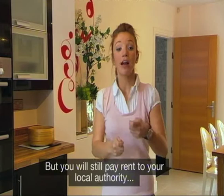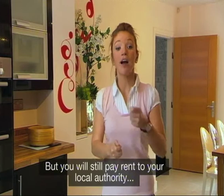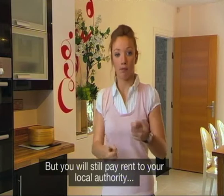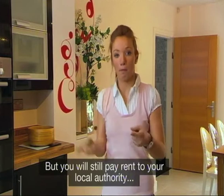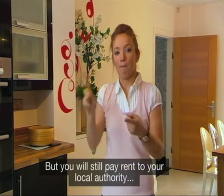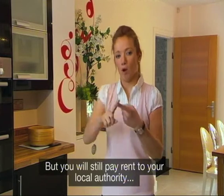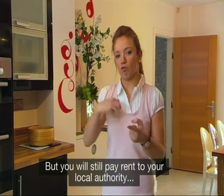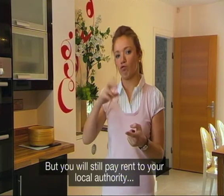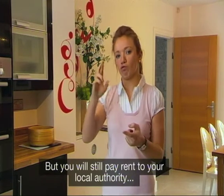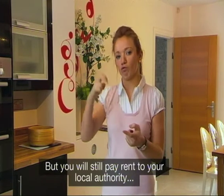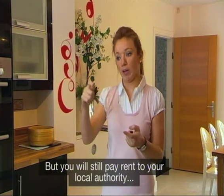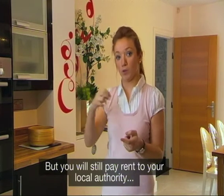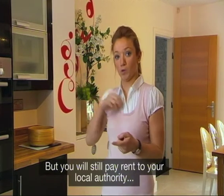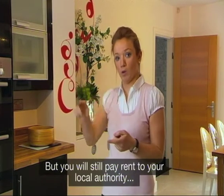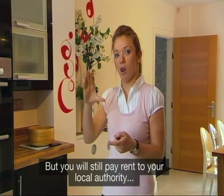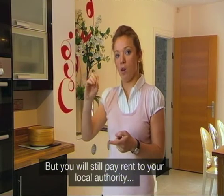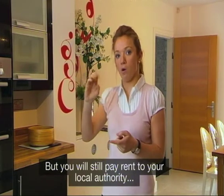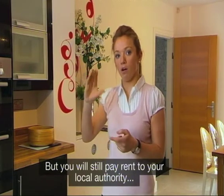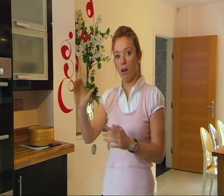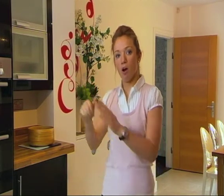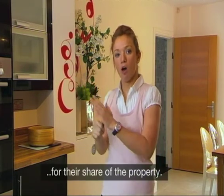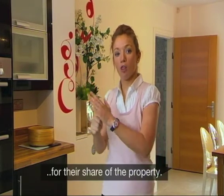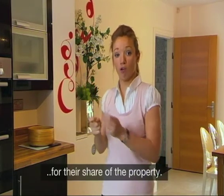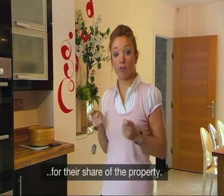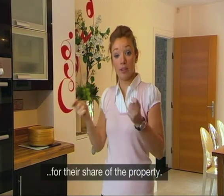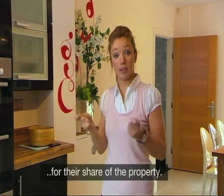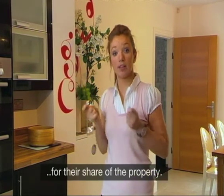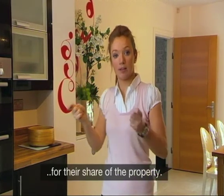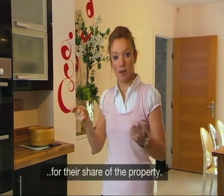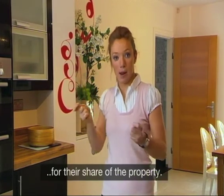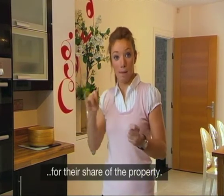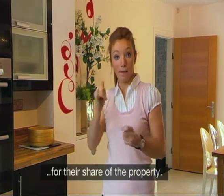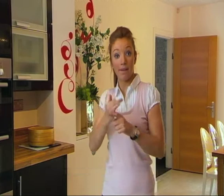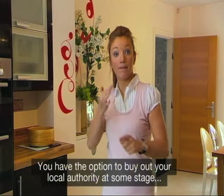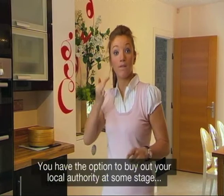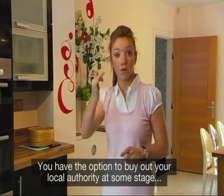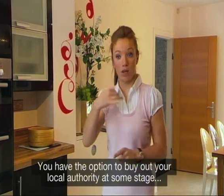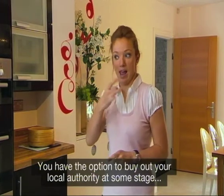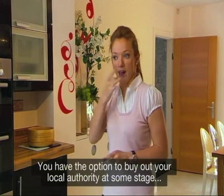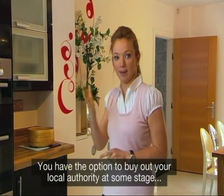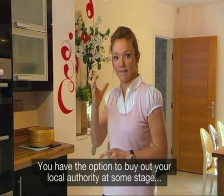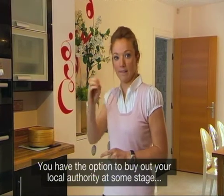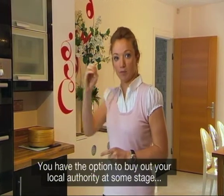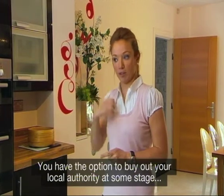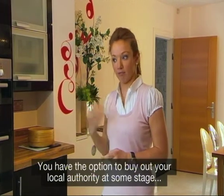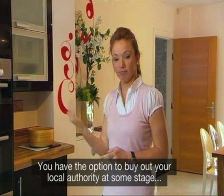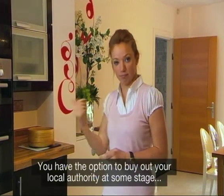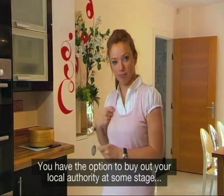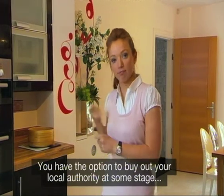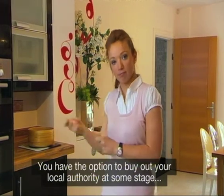But you will still pay rent to your local authority for their share of the property. You have the option to buy out your local authority at some stage in